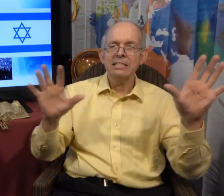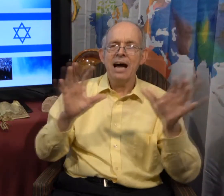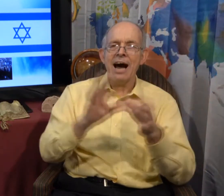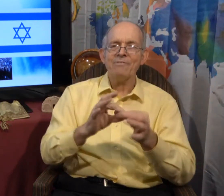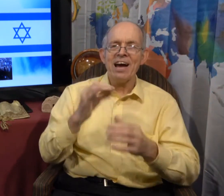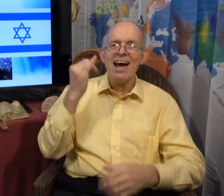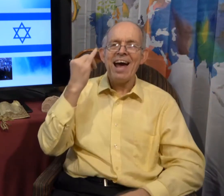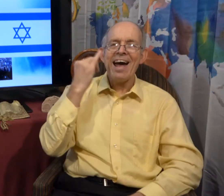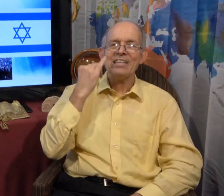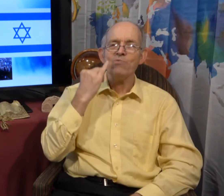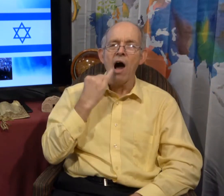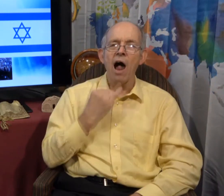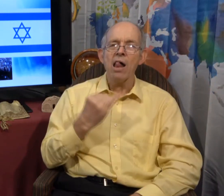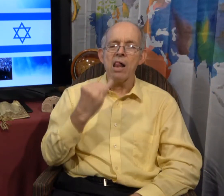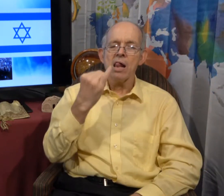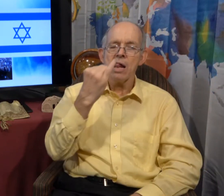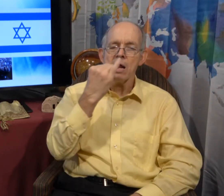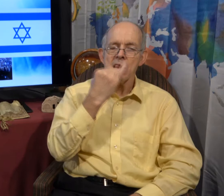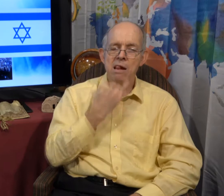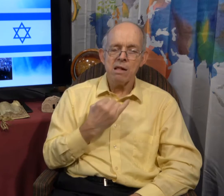night of Israel.